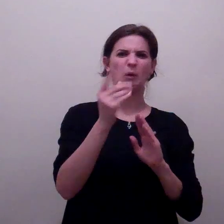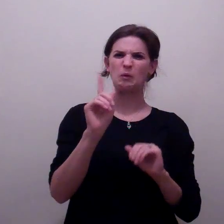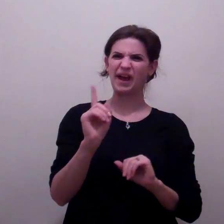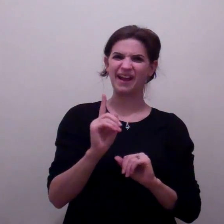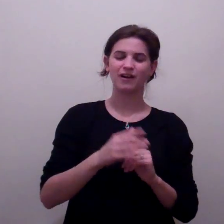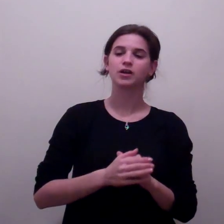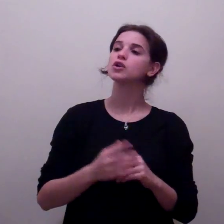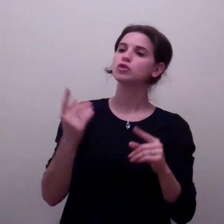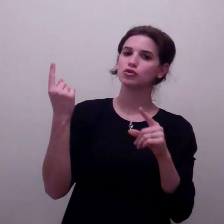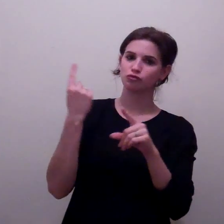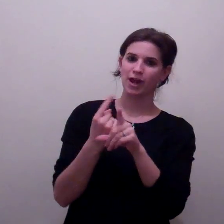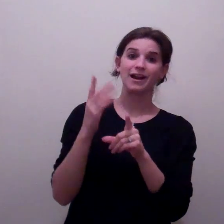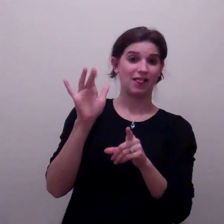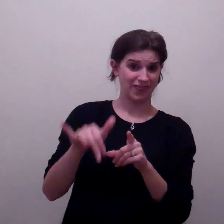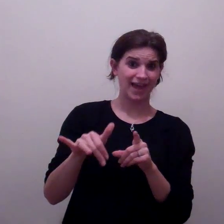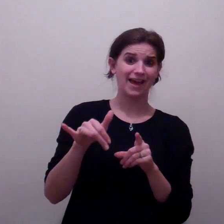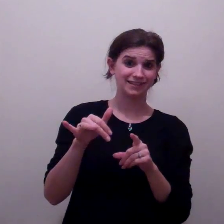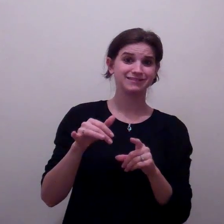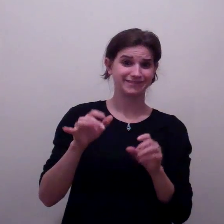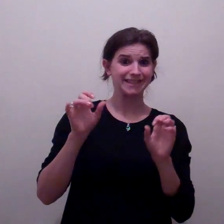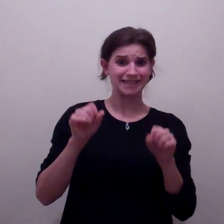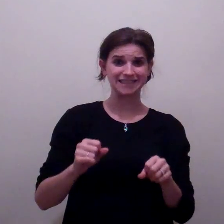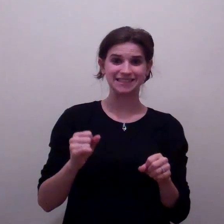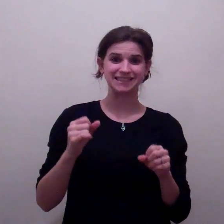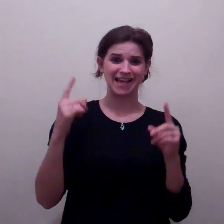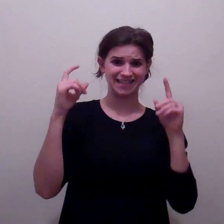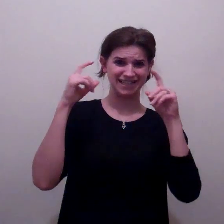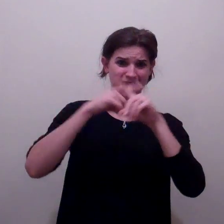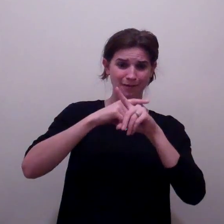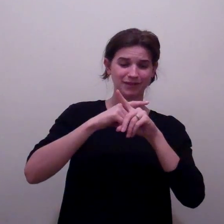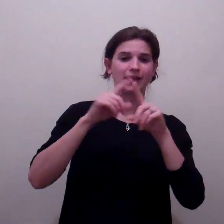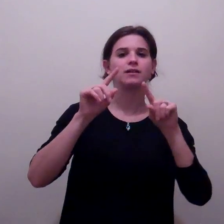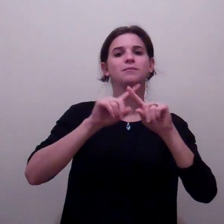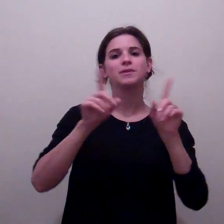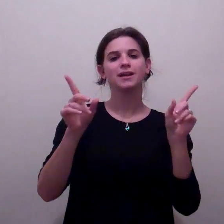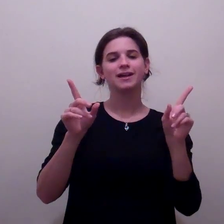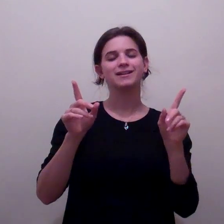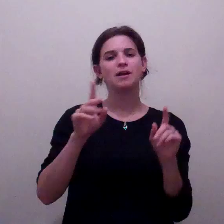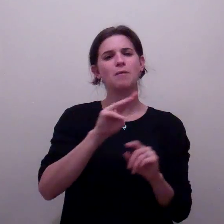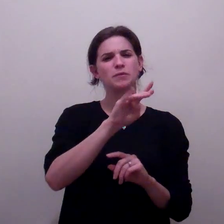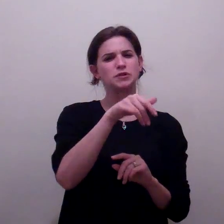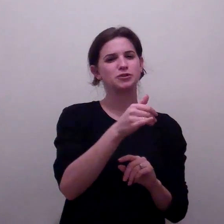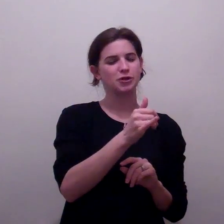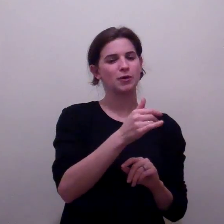complicate your equation somewhat. But we'll let Mr. Jones worry about that later.